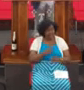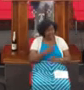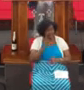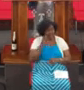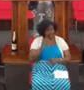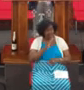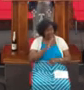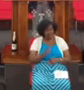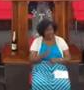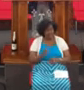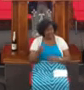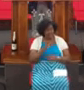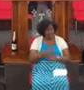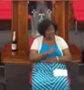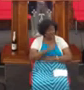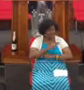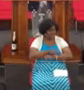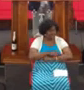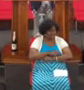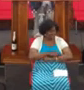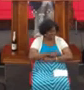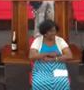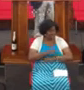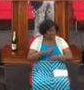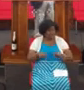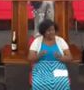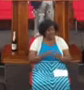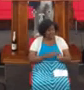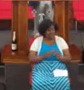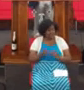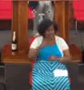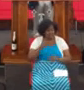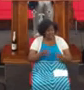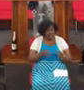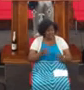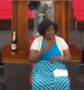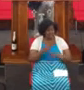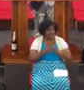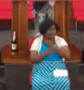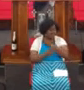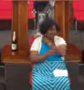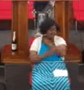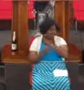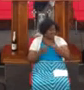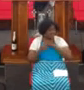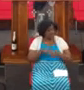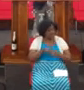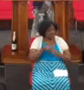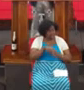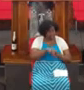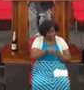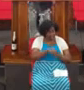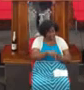There should be a day of rest. But Jesus said, if one of your donkey or